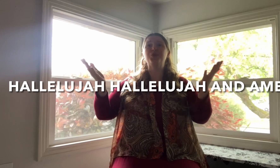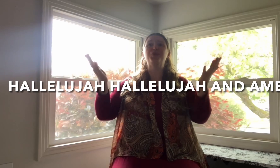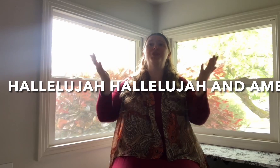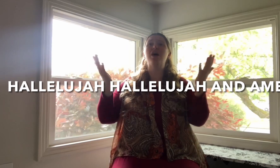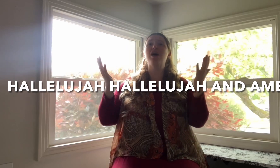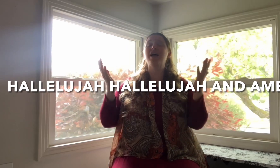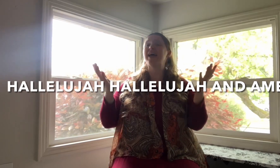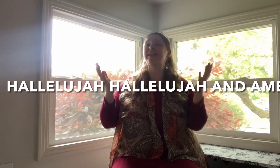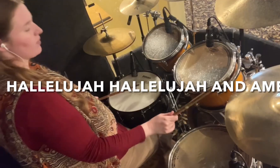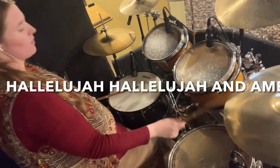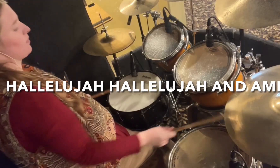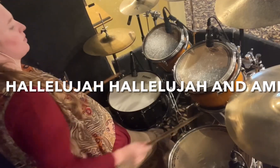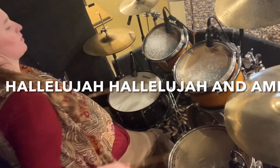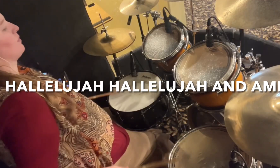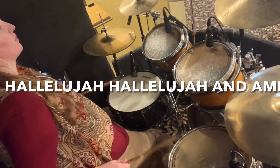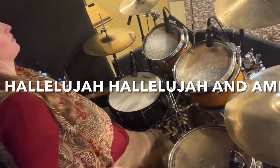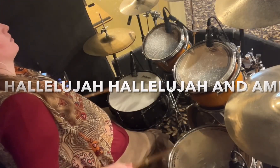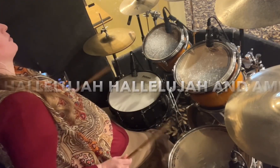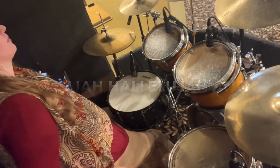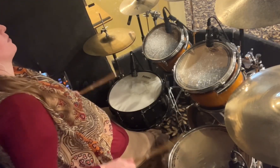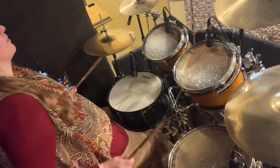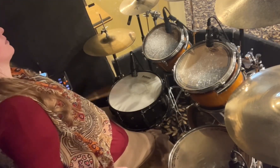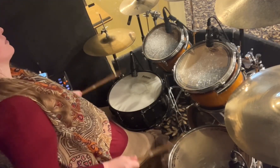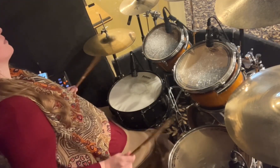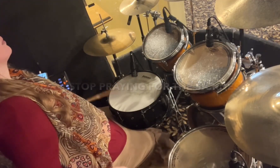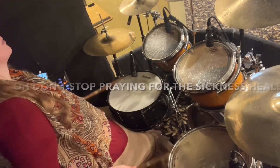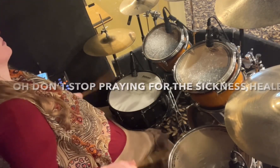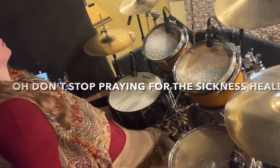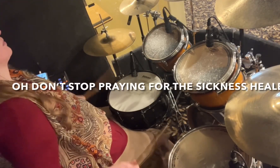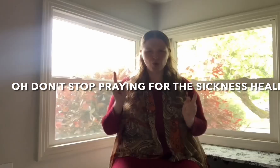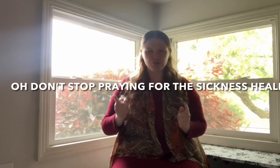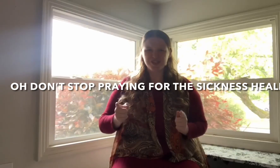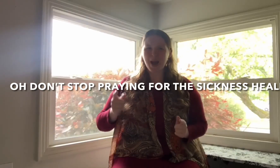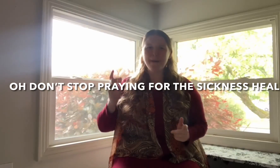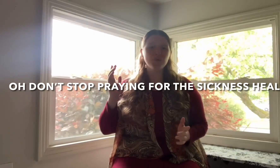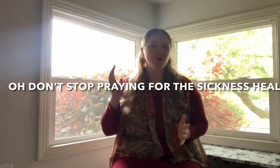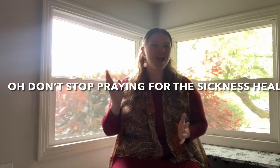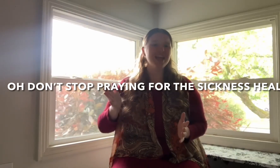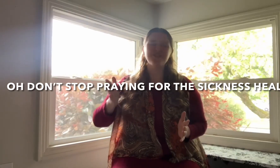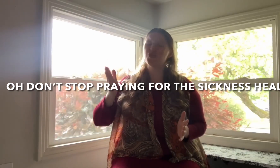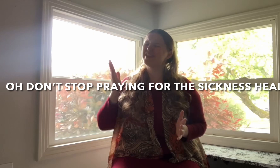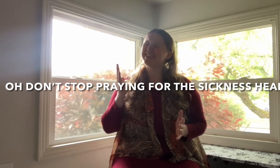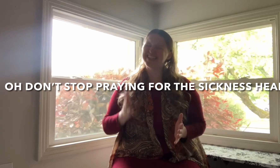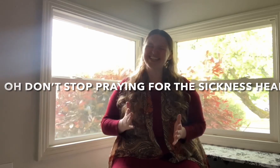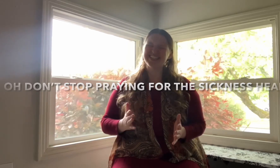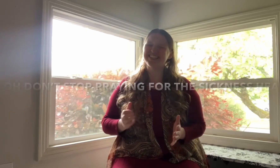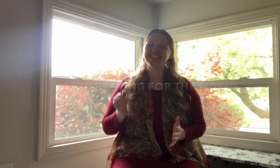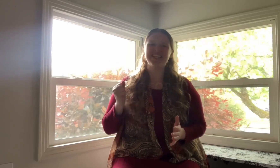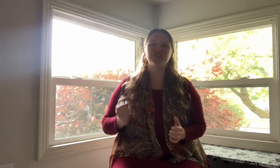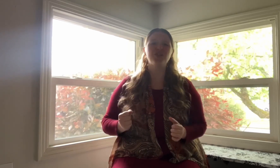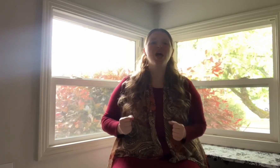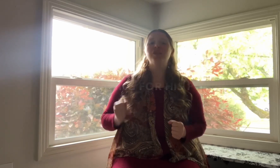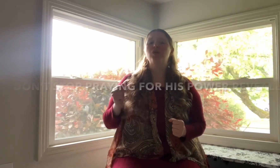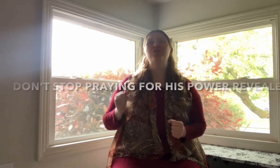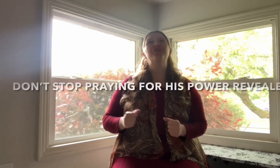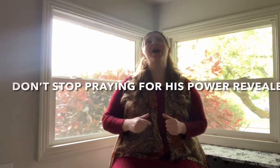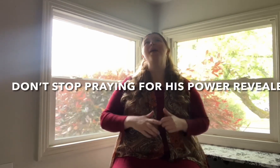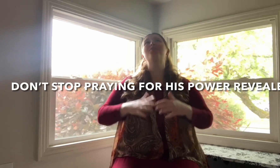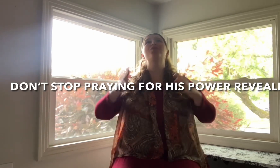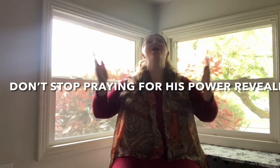hallelujah, and amen. Oh, don't stop praying for the sickness healed. Don't stop praying